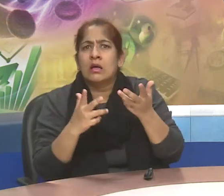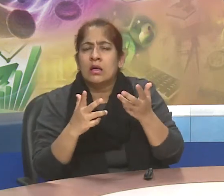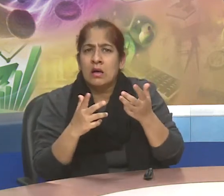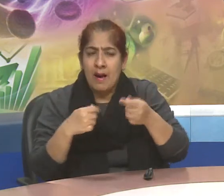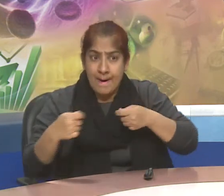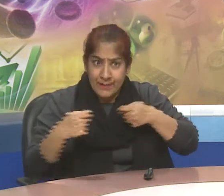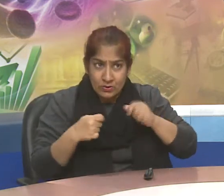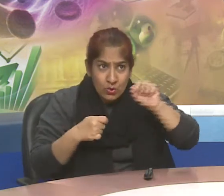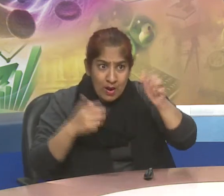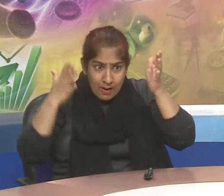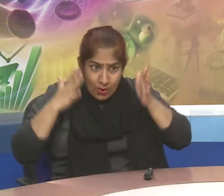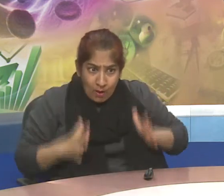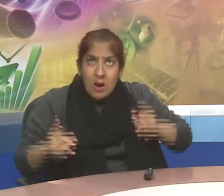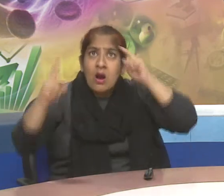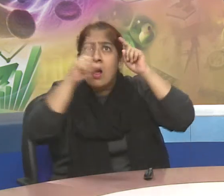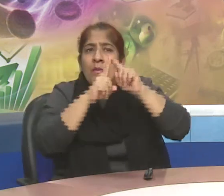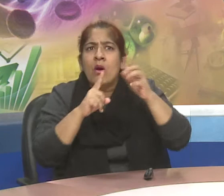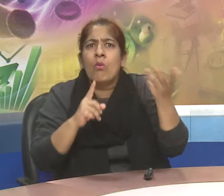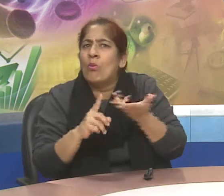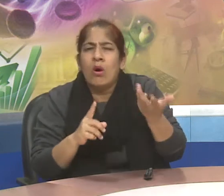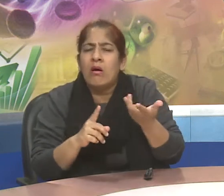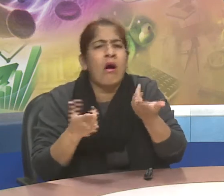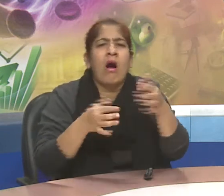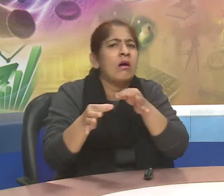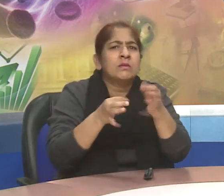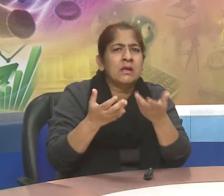human objectives of business?